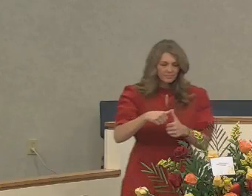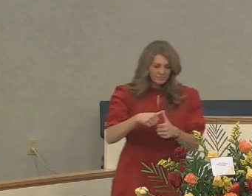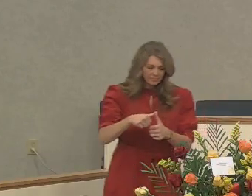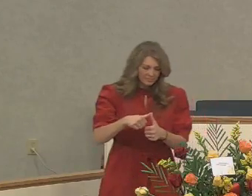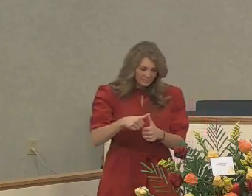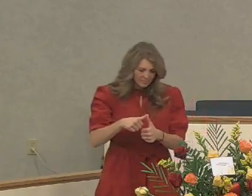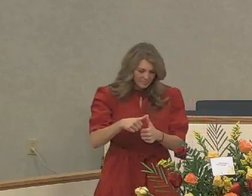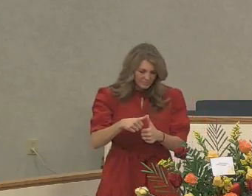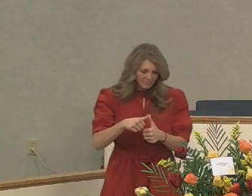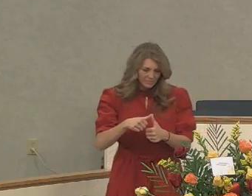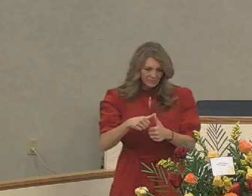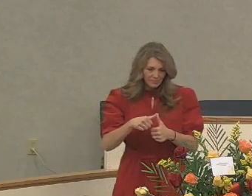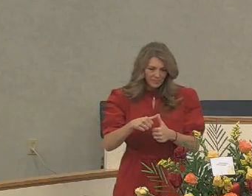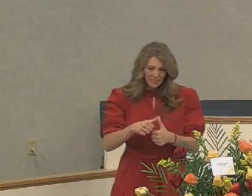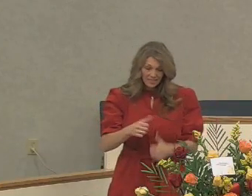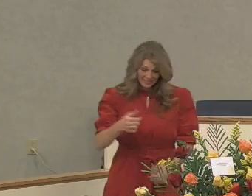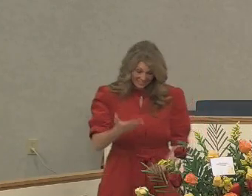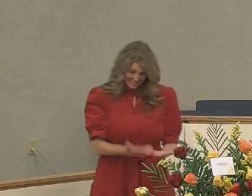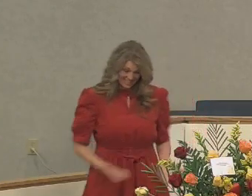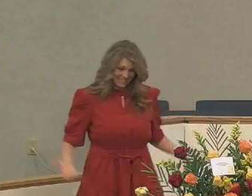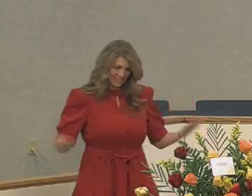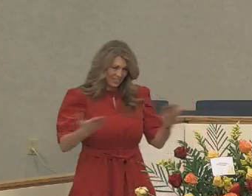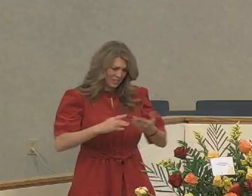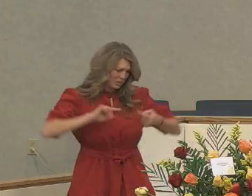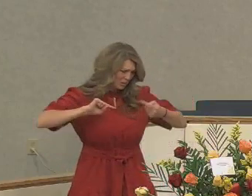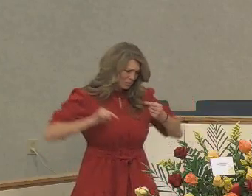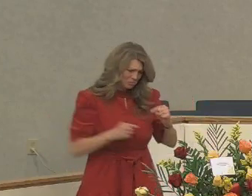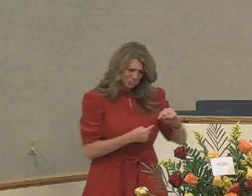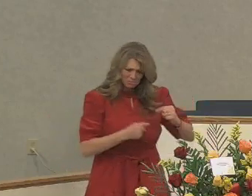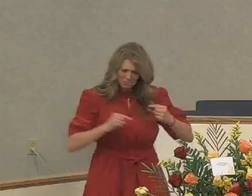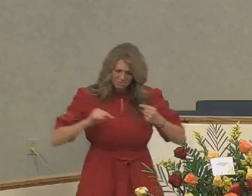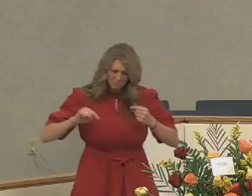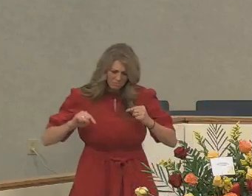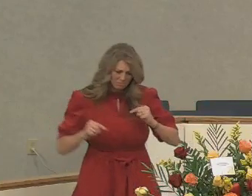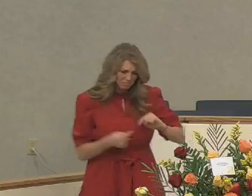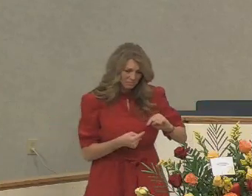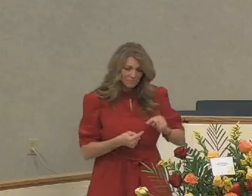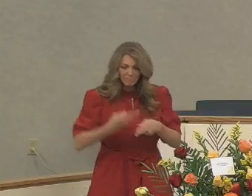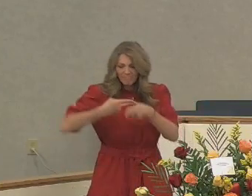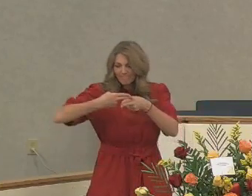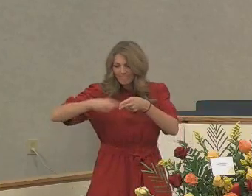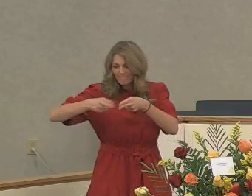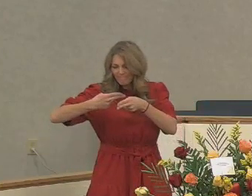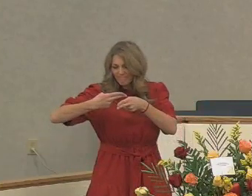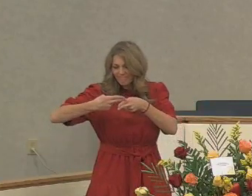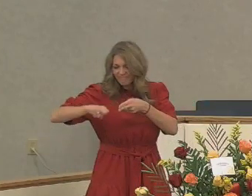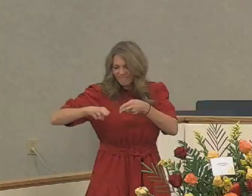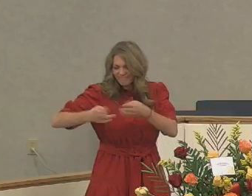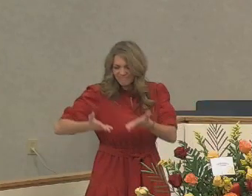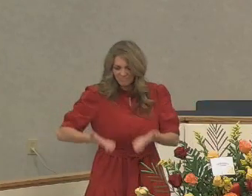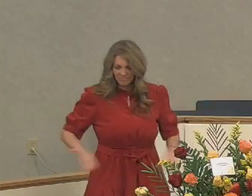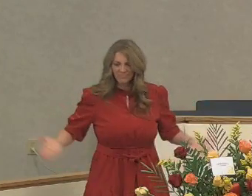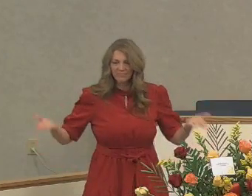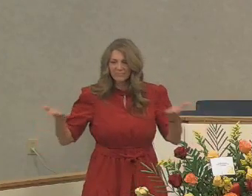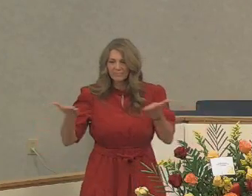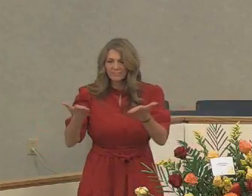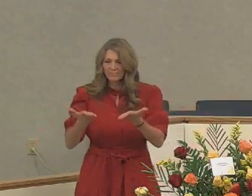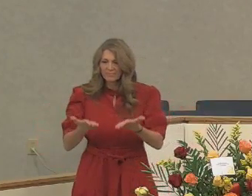a heartache here is but a stepping